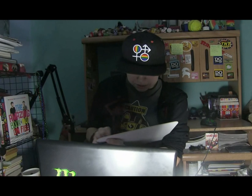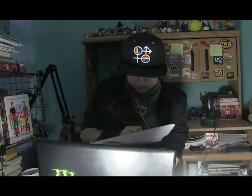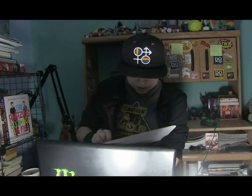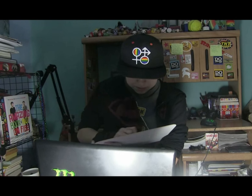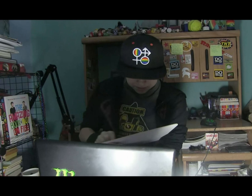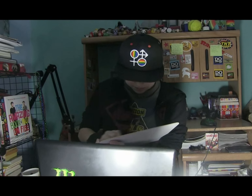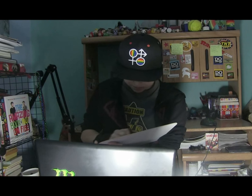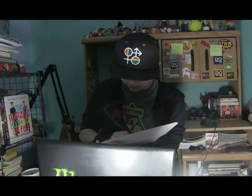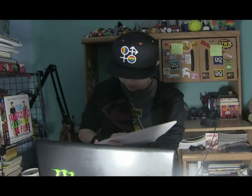Okay.